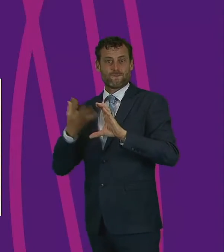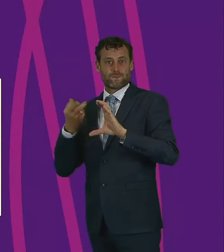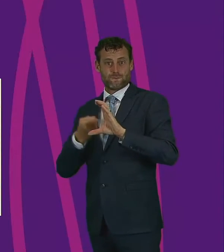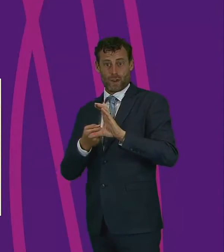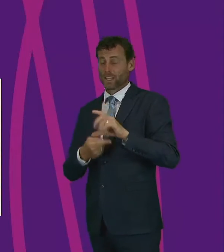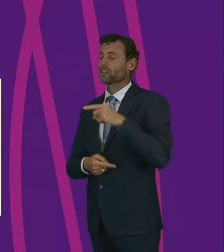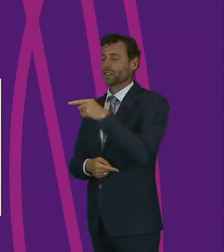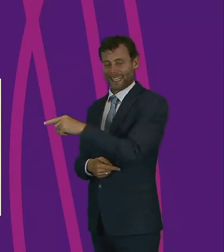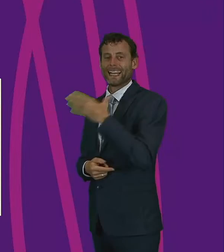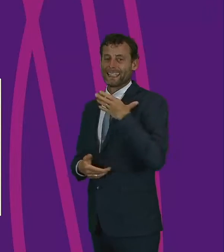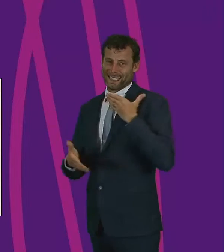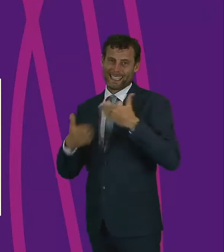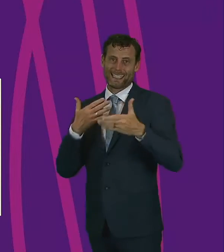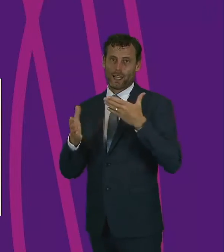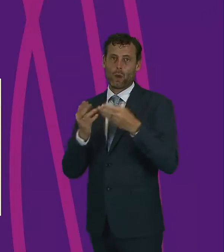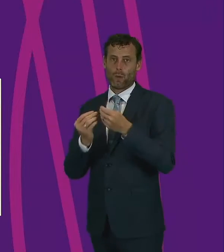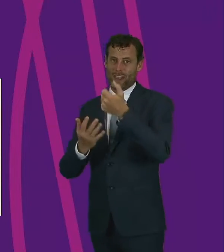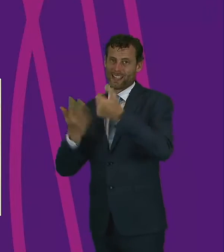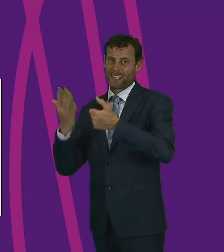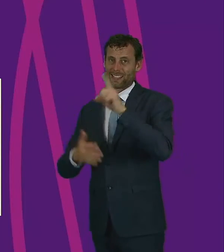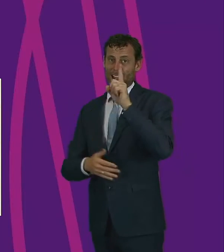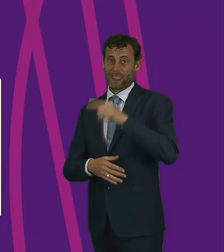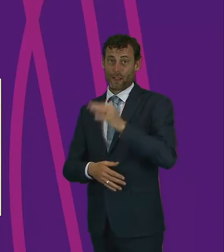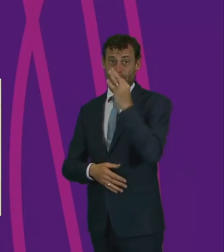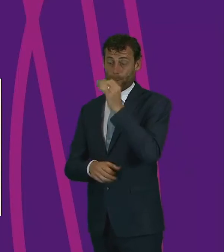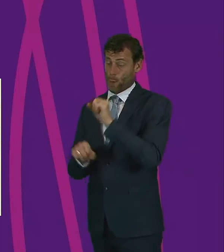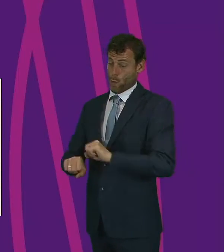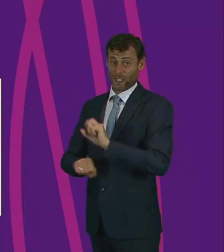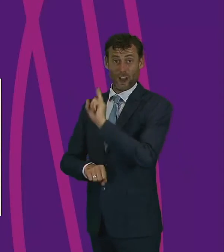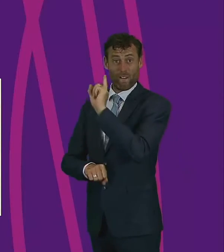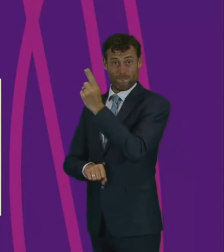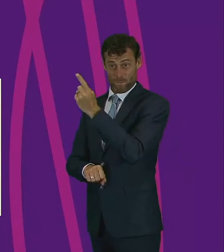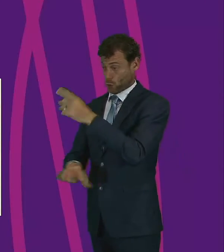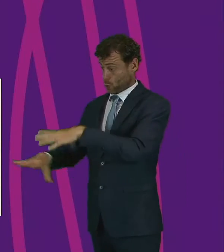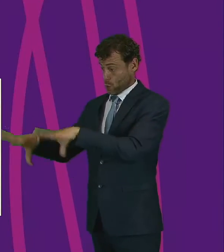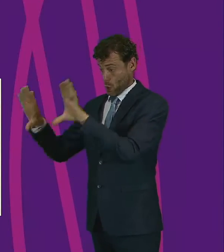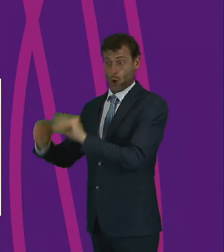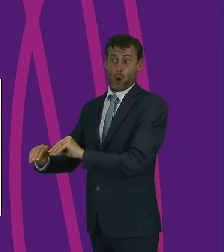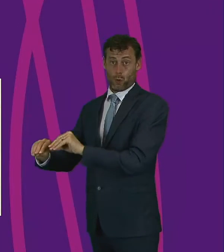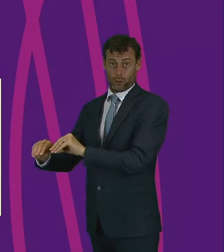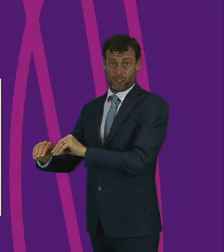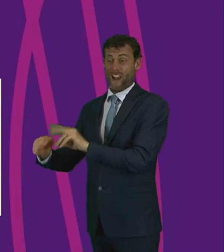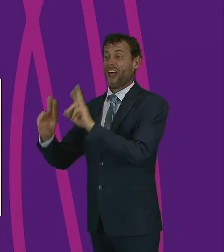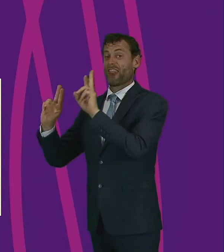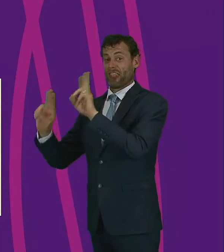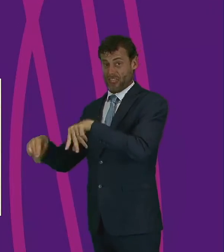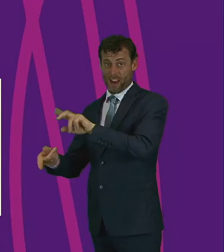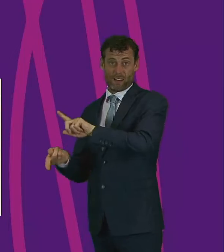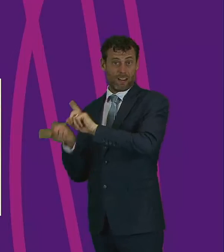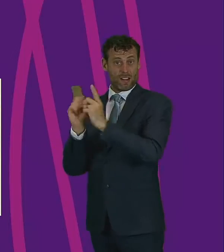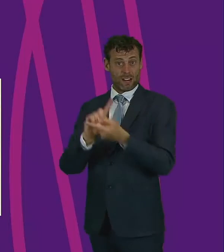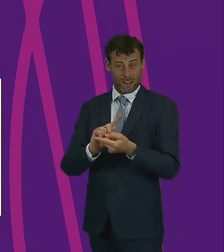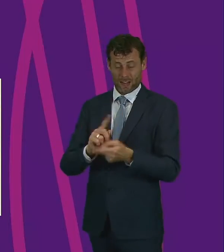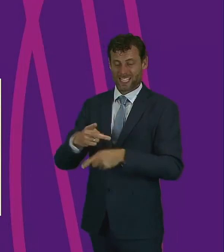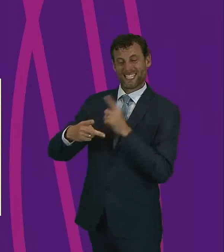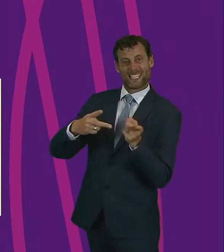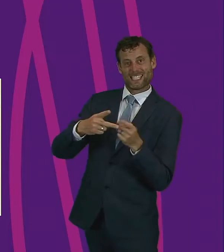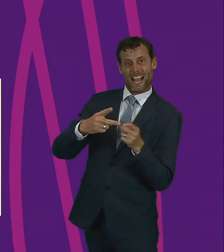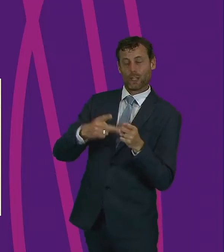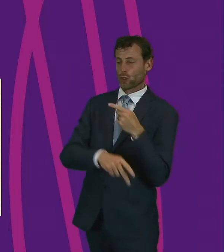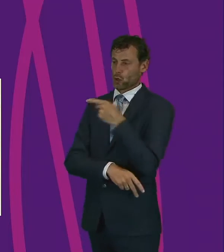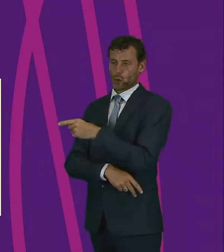applications first to be enabled to give you confidence to be able to do that. Secondly, right, I think you need to reach